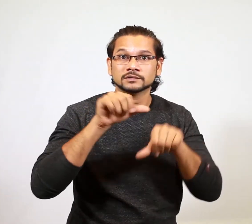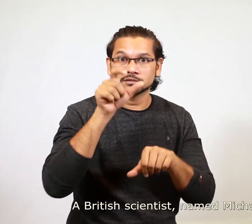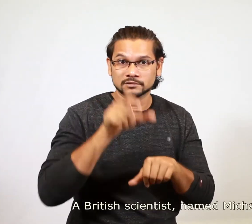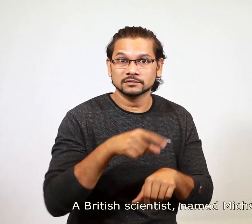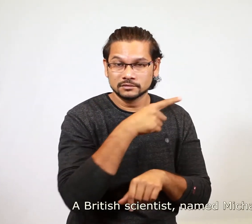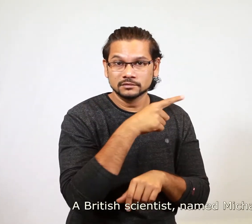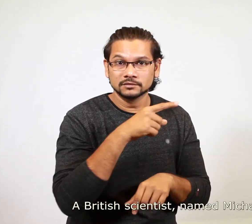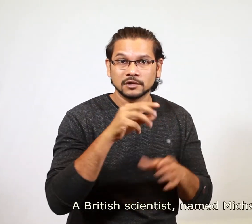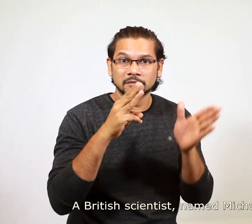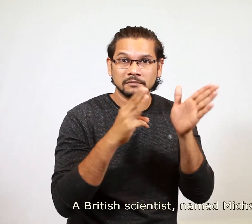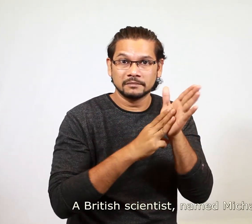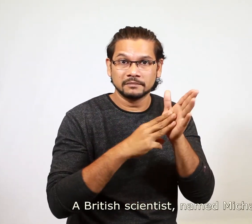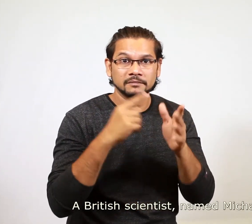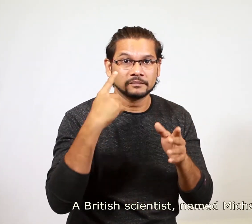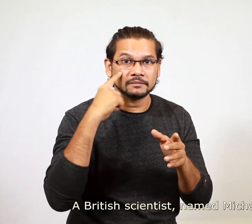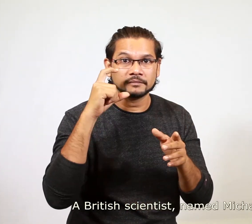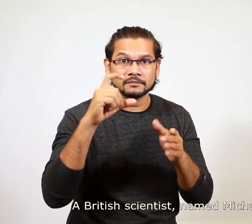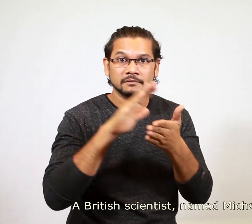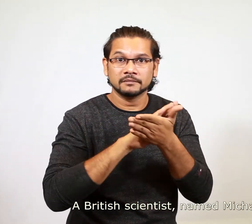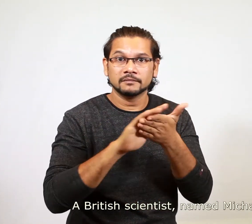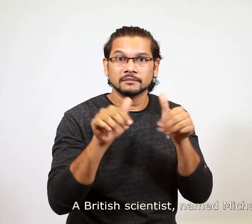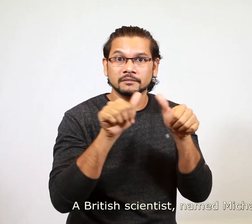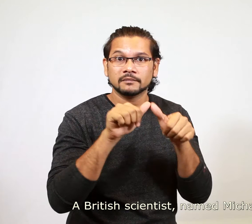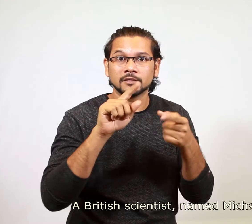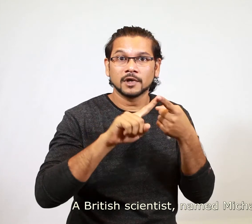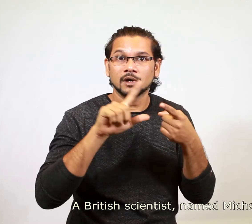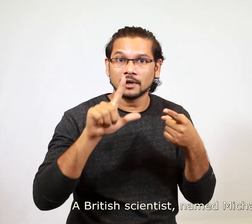A British scientist named Michael Faraday